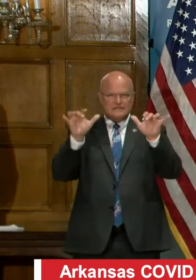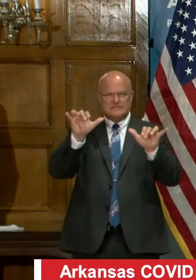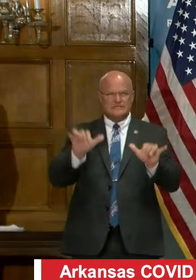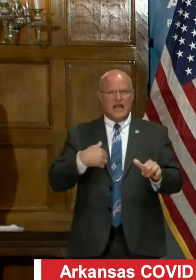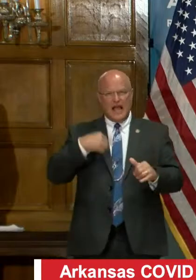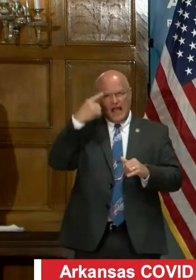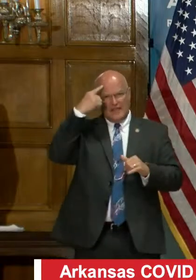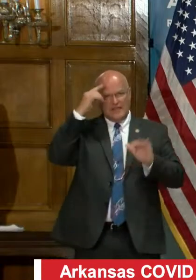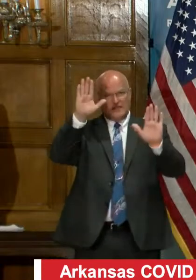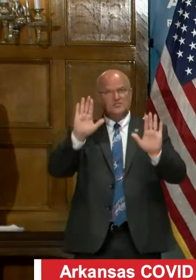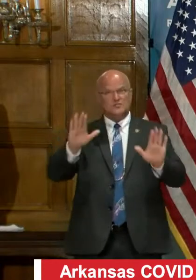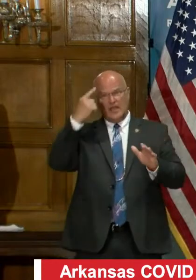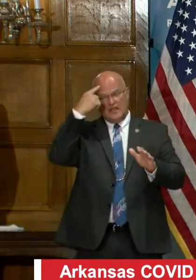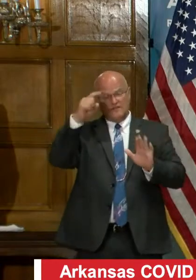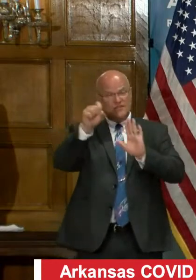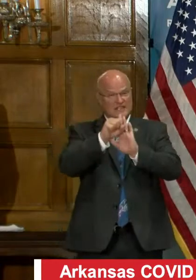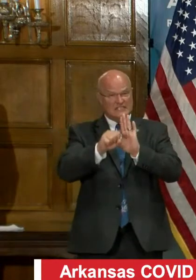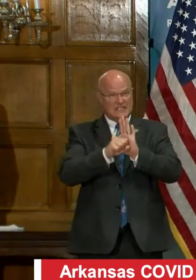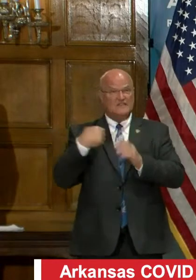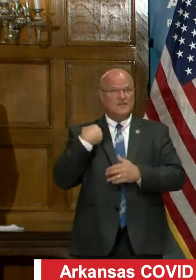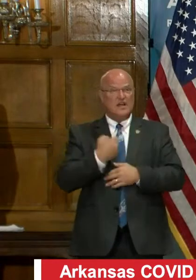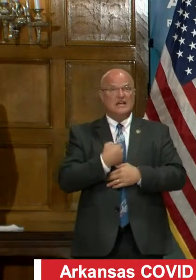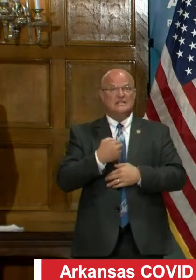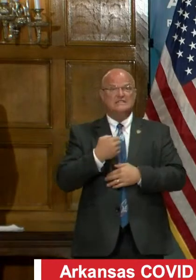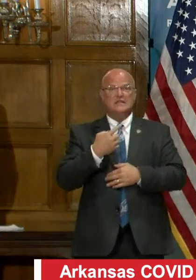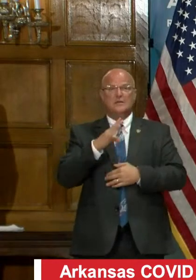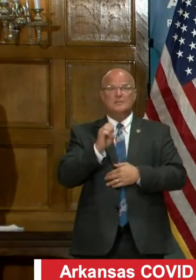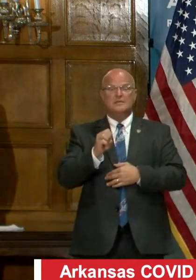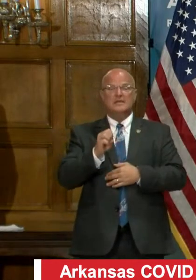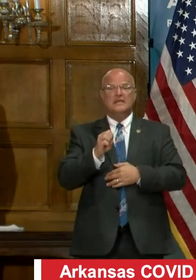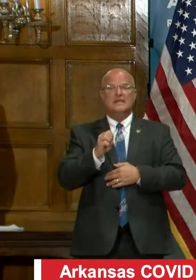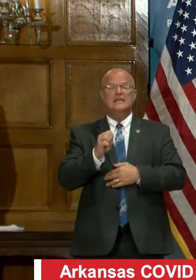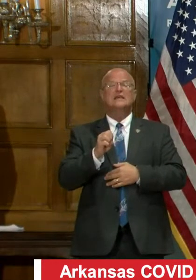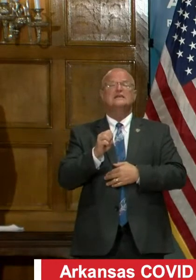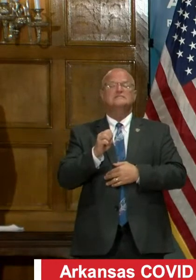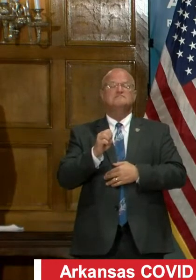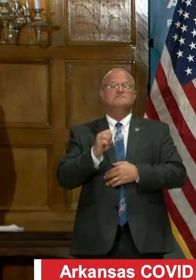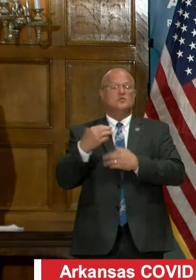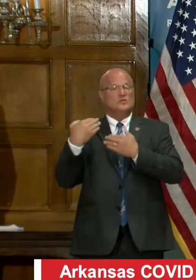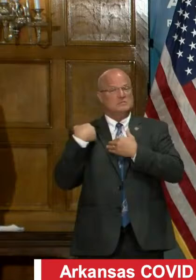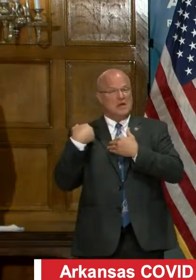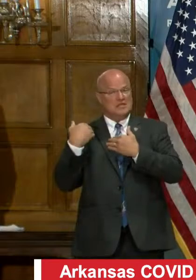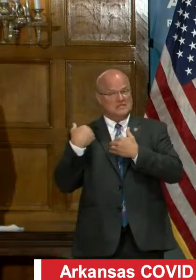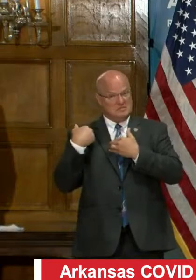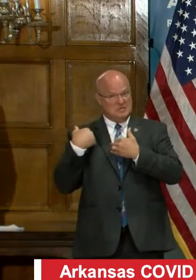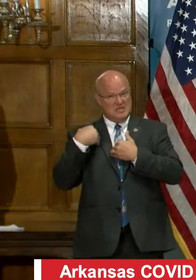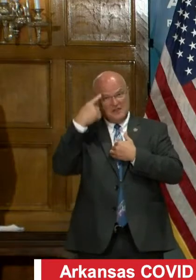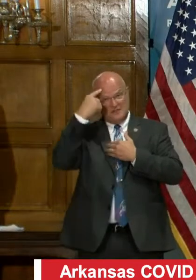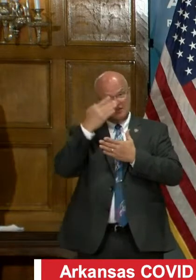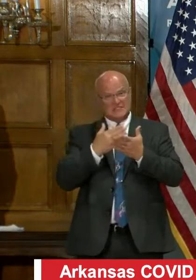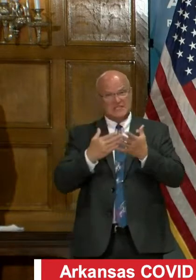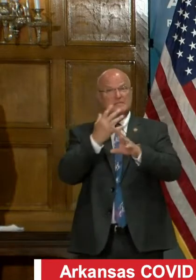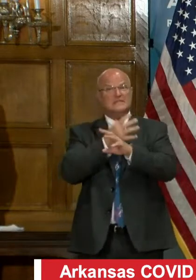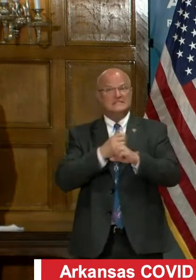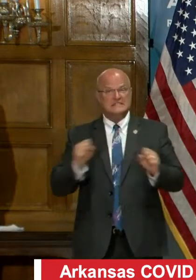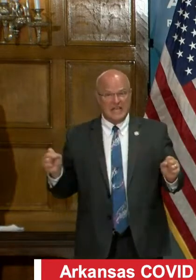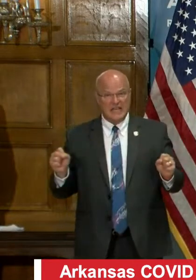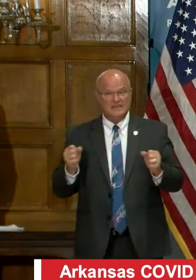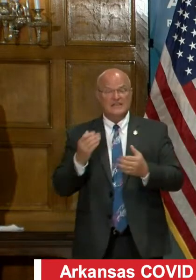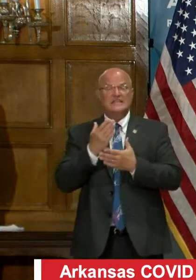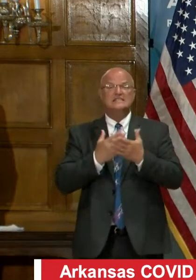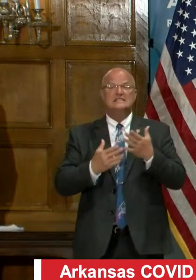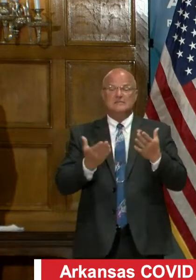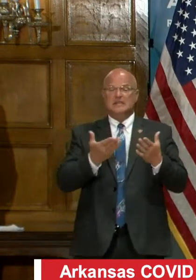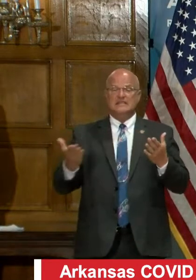I think it's a great thing for the state for us to be taking a step towards turning the responsibility for some of this safety and some of